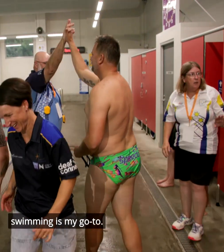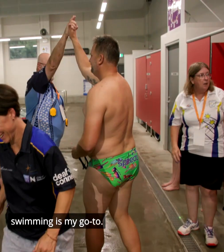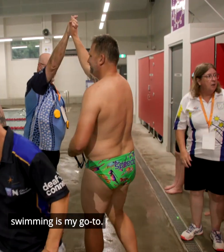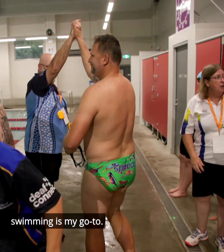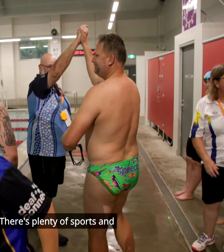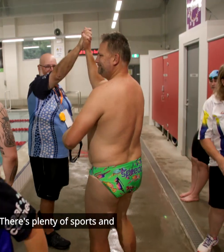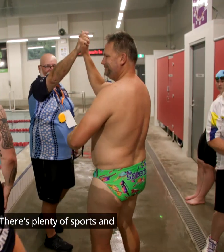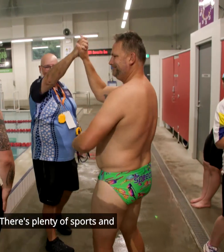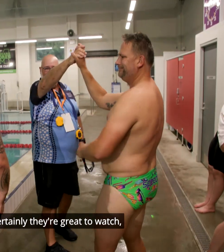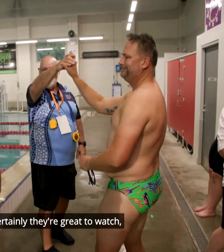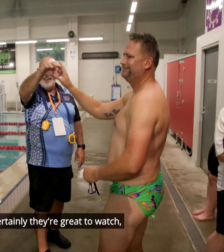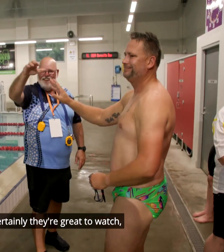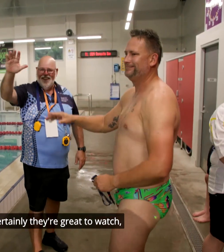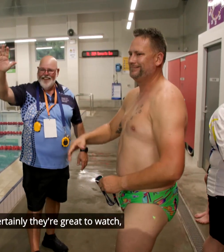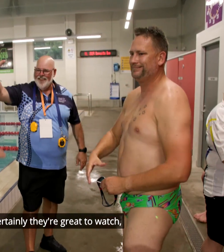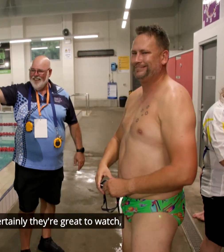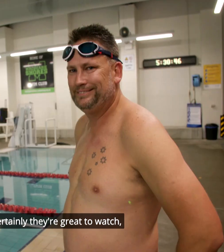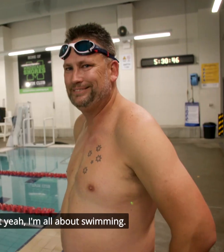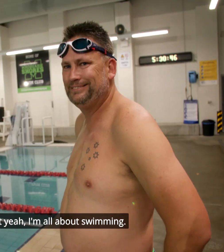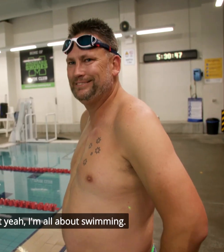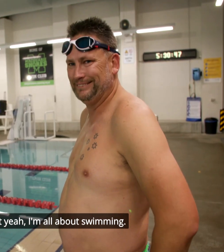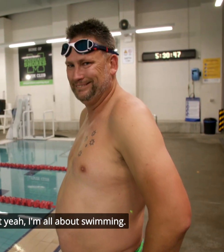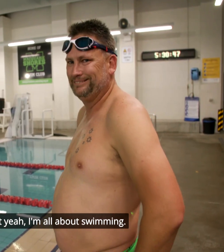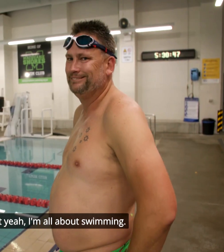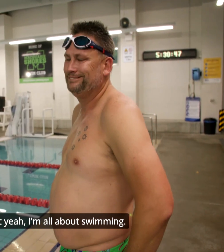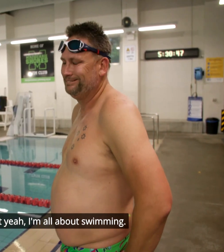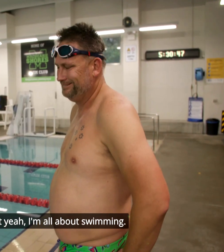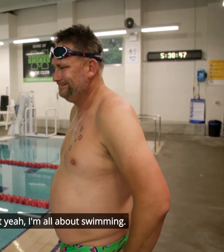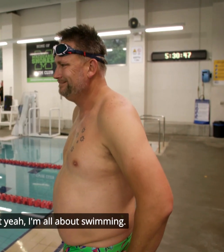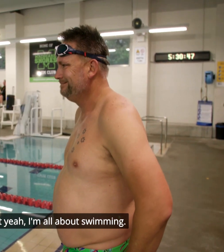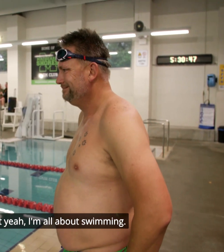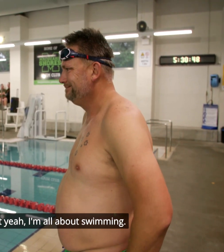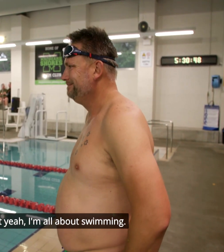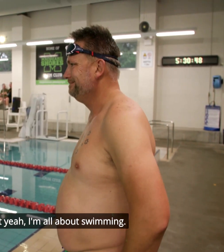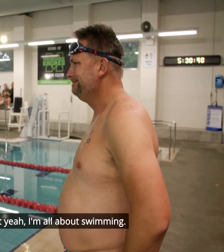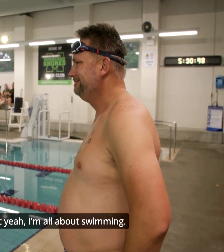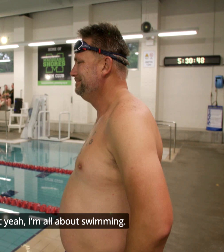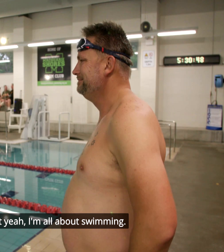There's plenty of sports and certainly they're great to watch But yeah, I'm all about the swimming And stay down to Alexnings'vood.